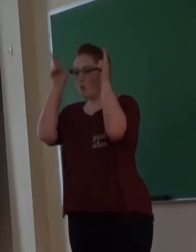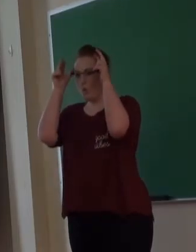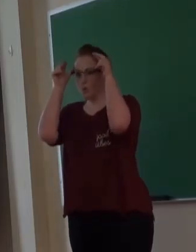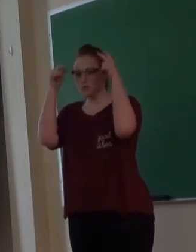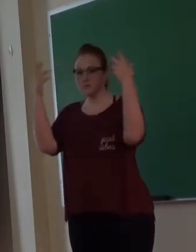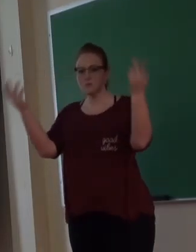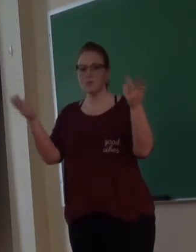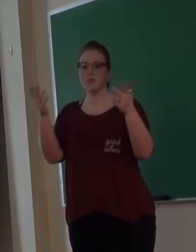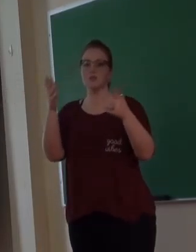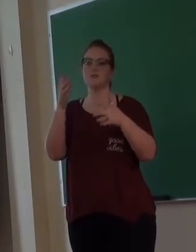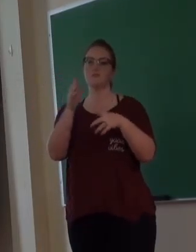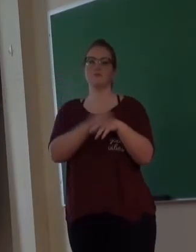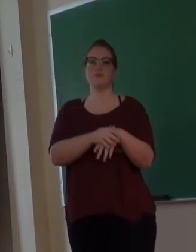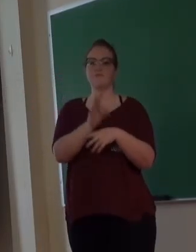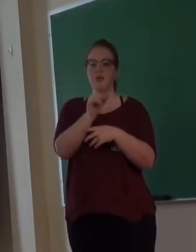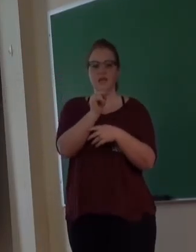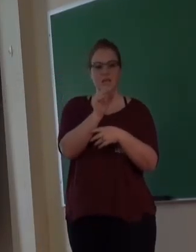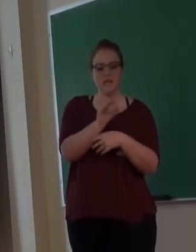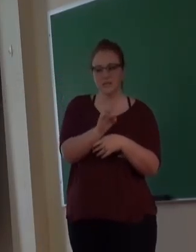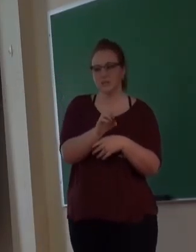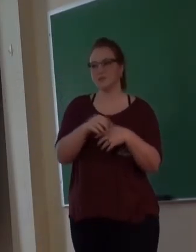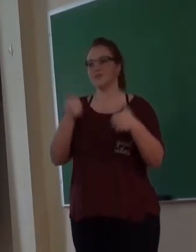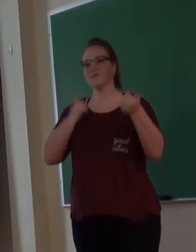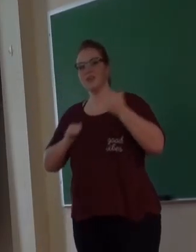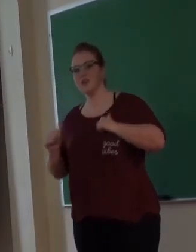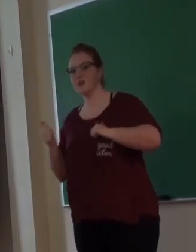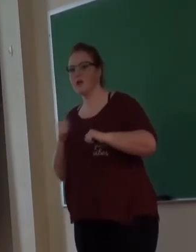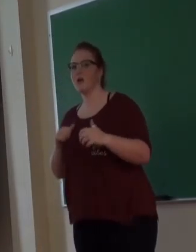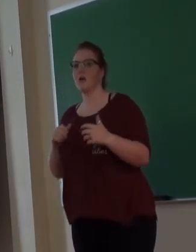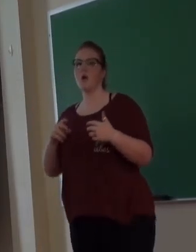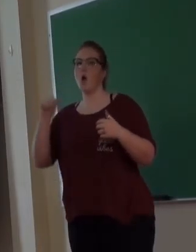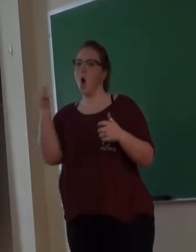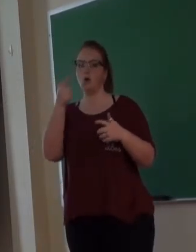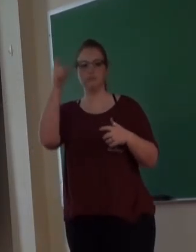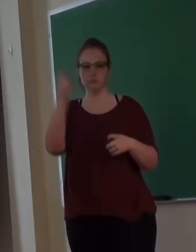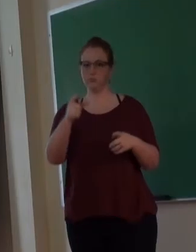finance, in theater, any industry communication is going to be key.